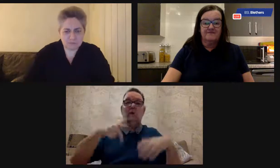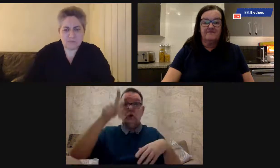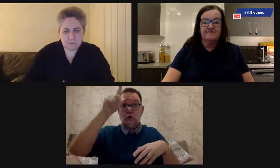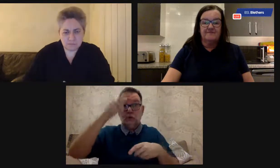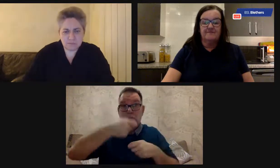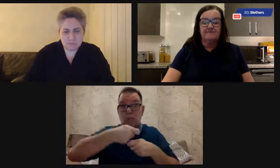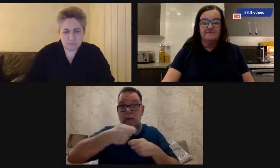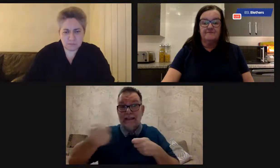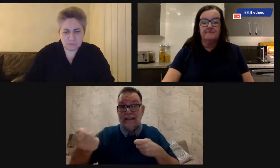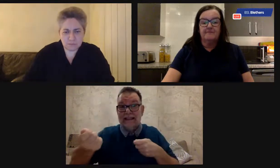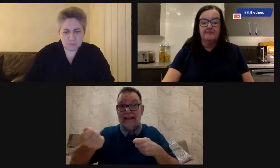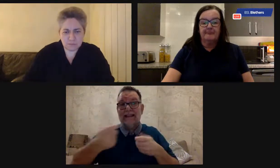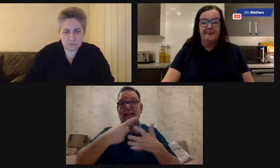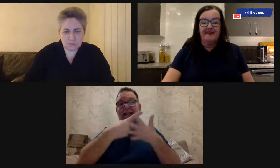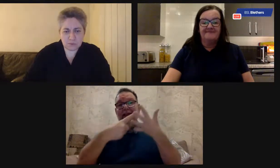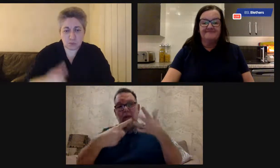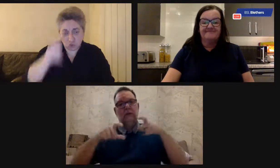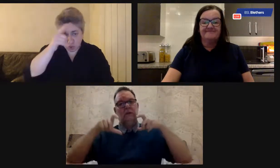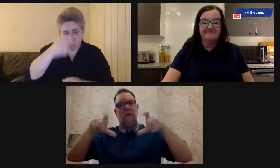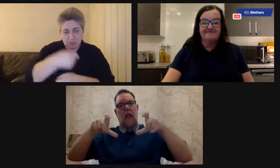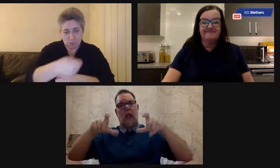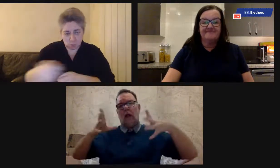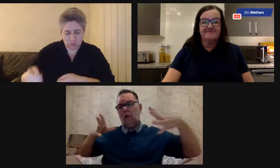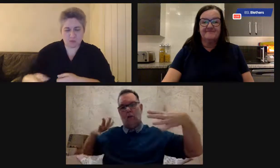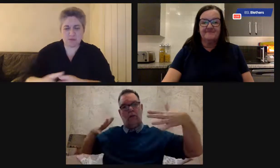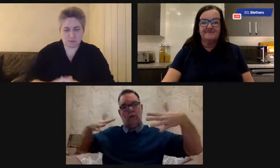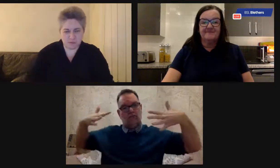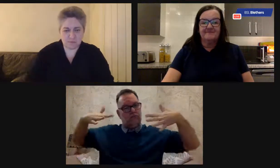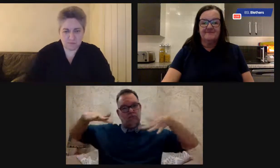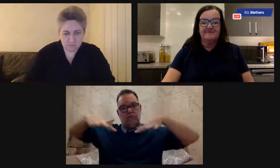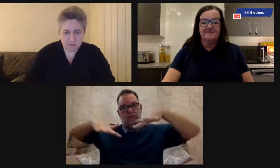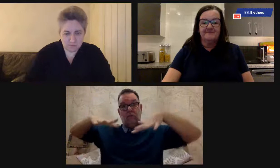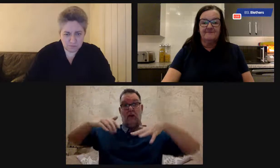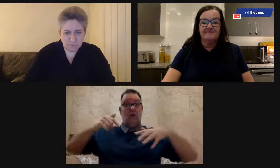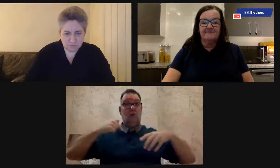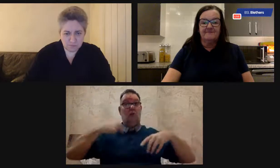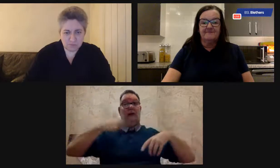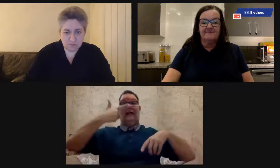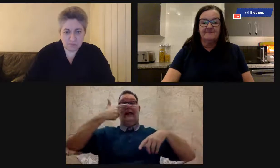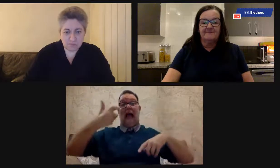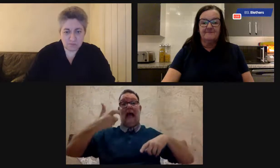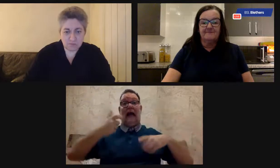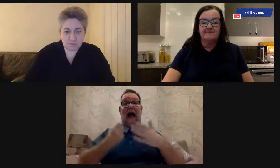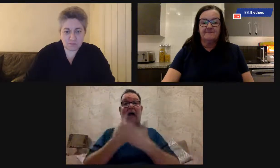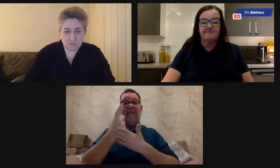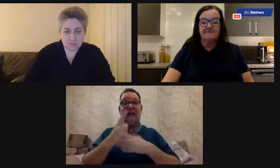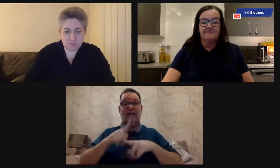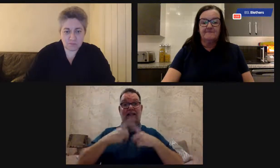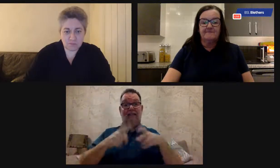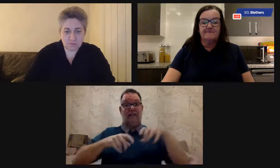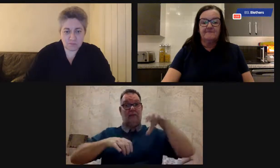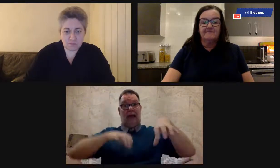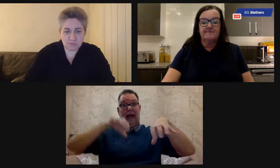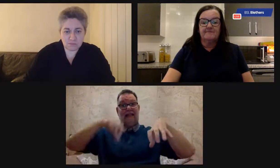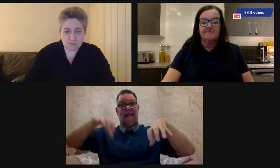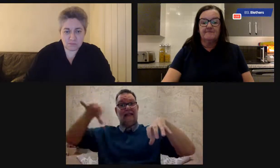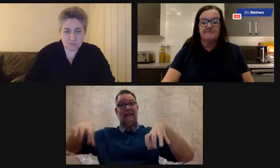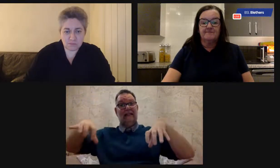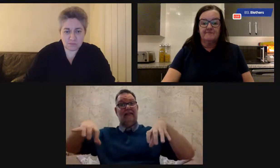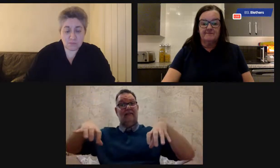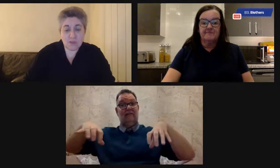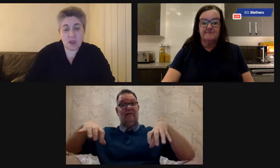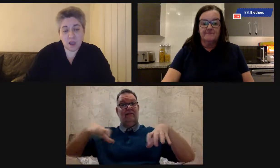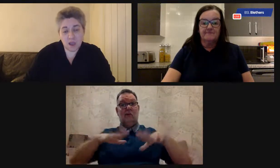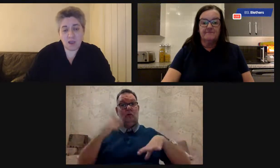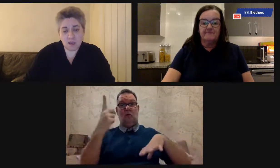favourite activities as well. So as I mentioned, German whist, bingo, lots of things that we do. But we have